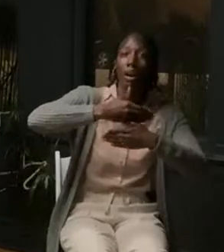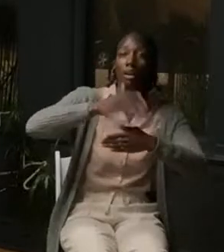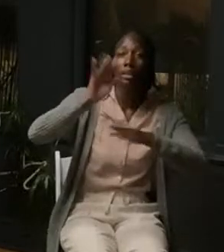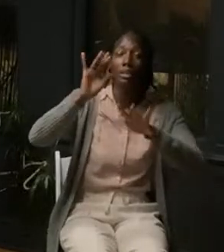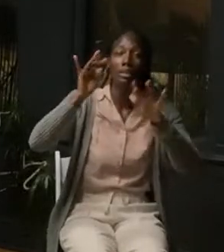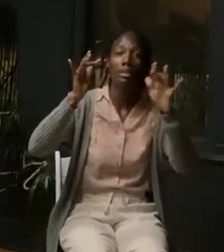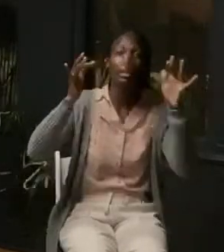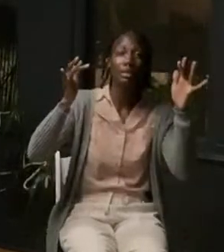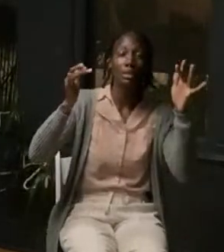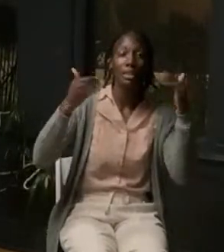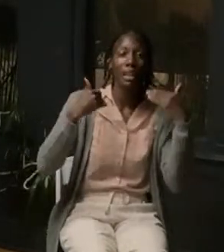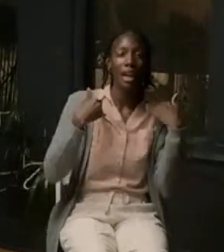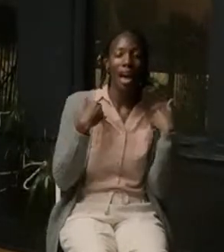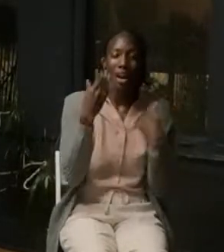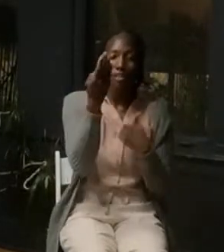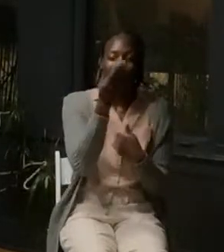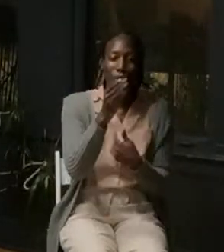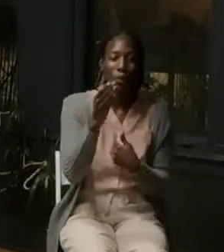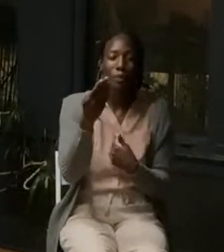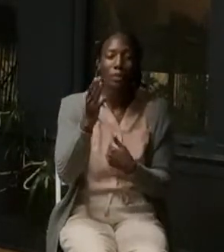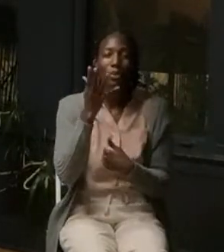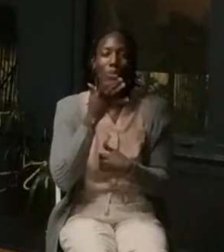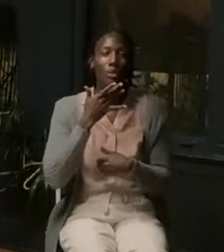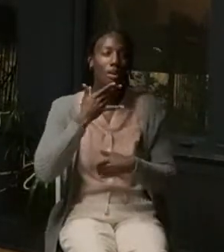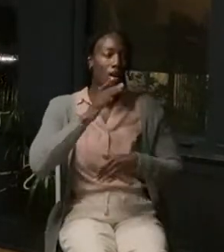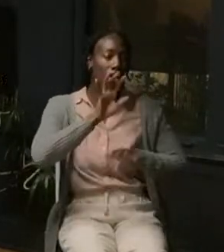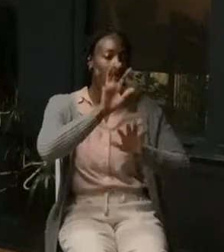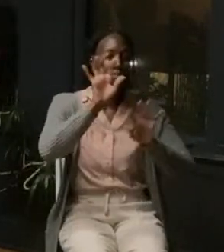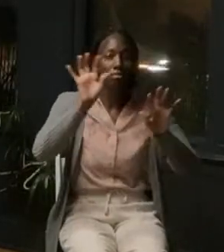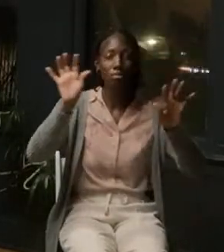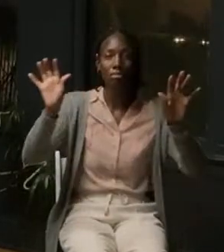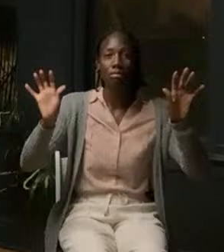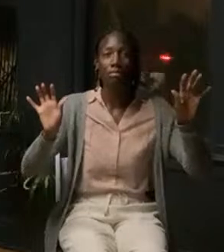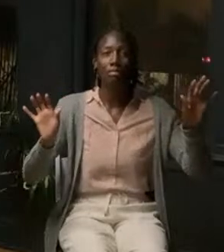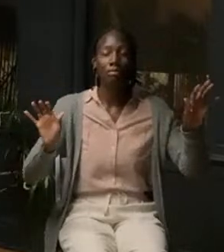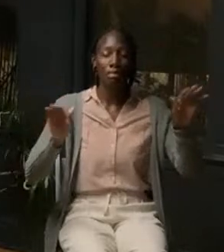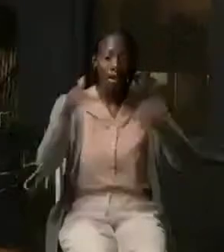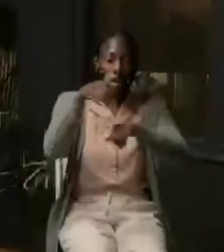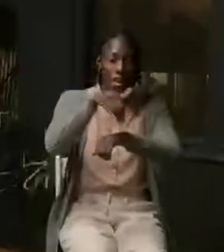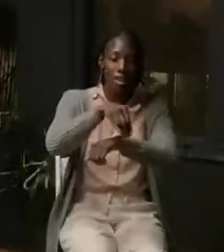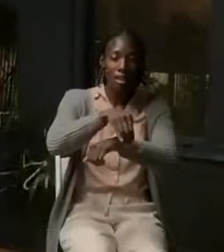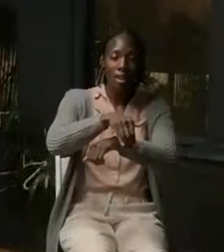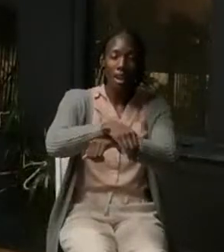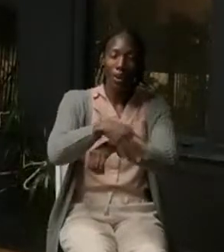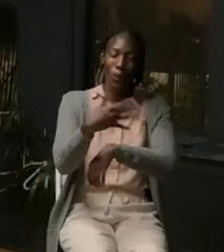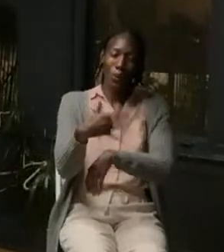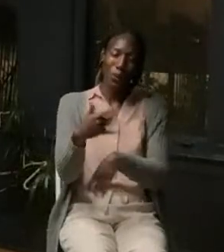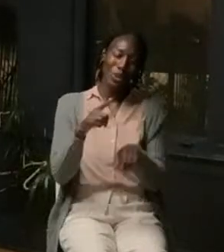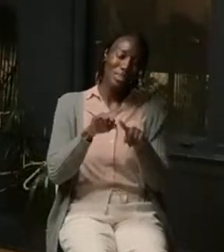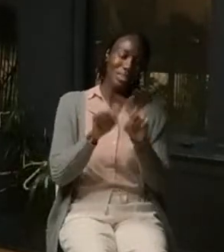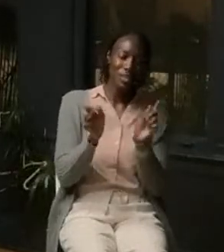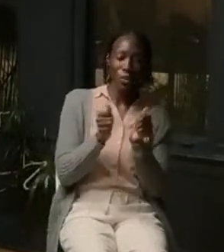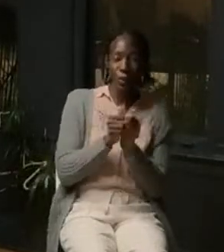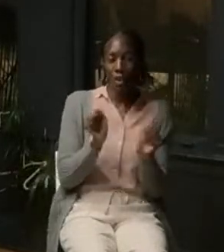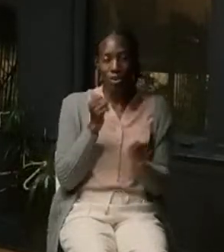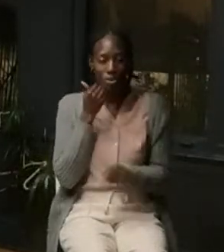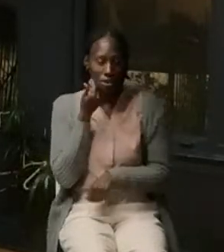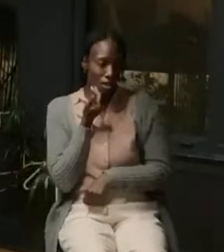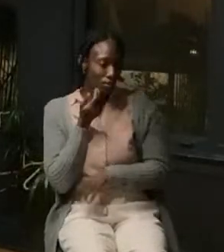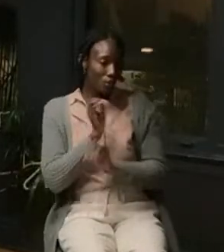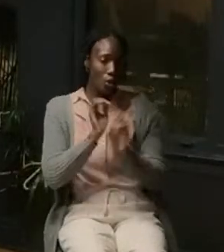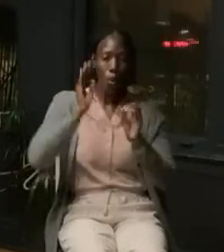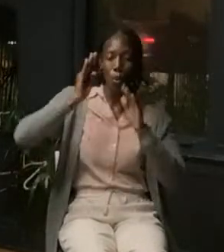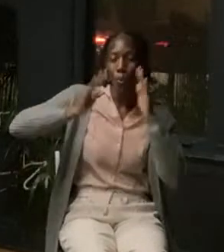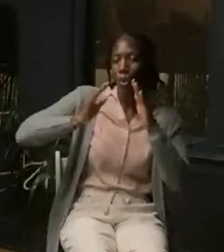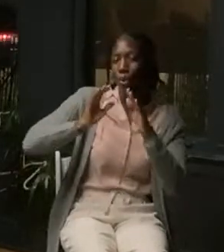got blues all over them. The night hit different when you got no shame. No worries,